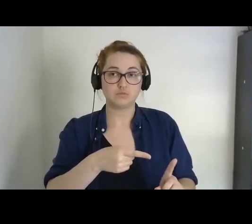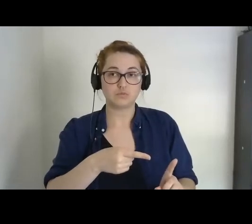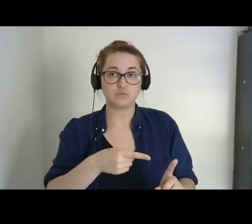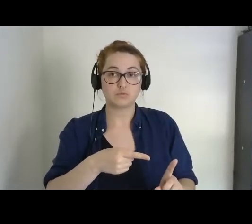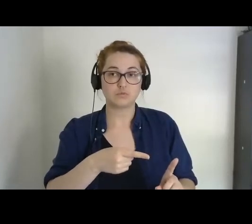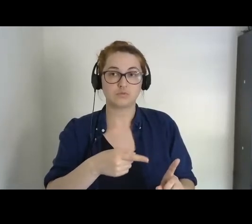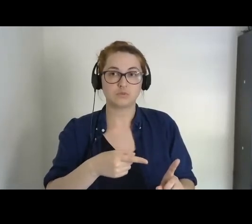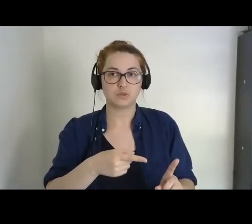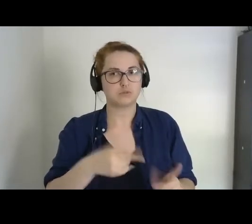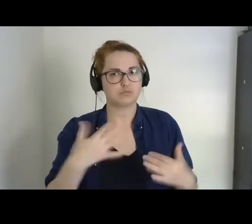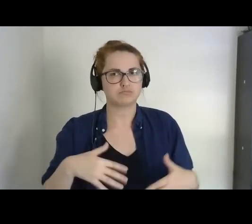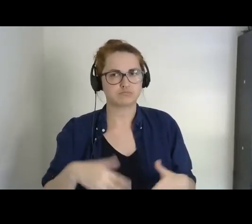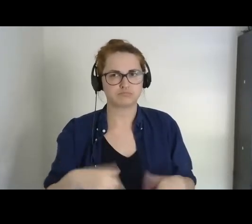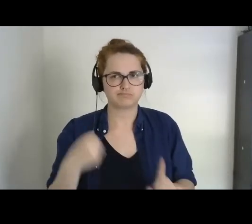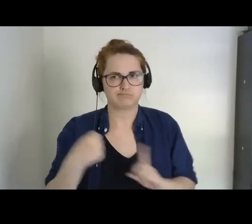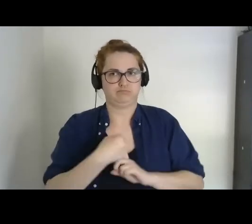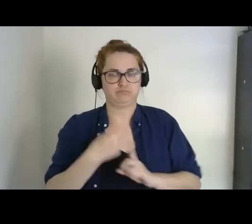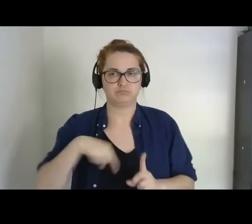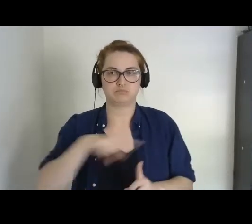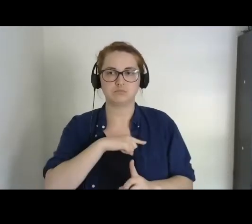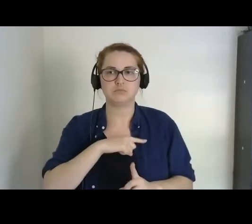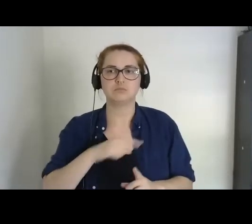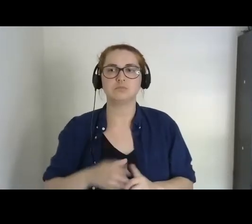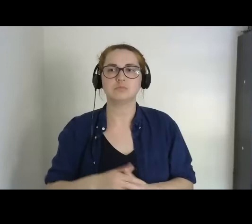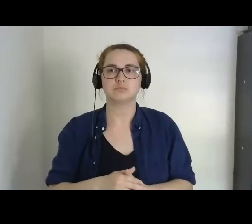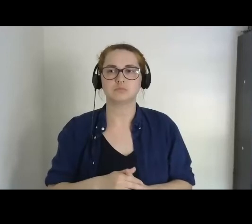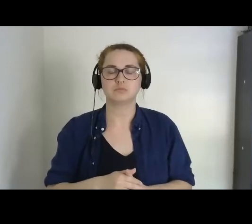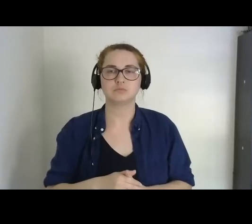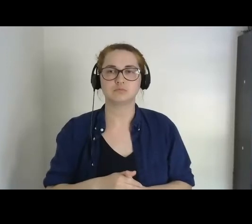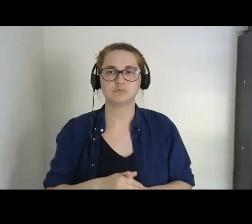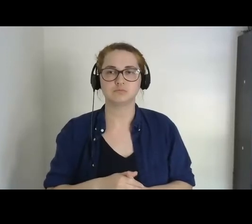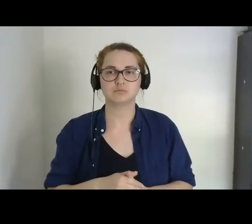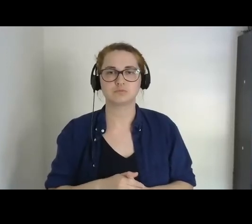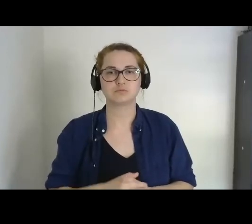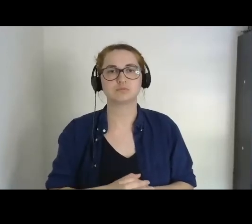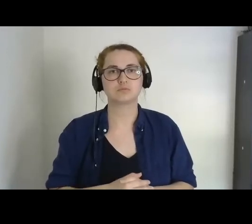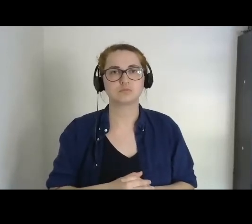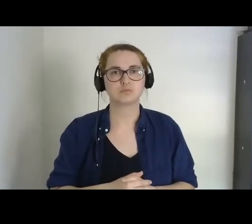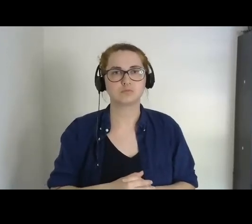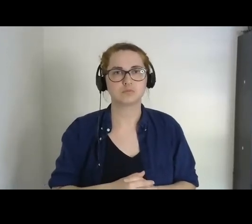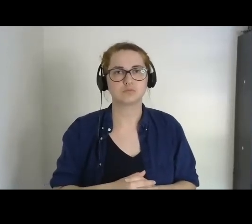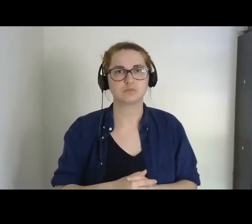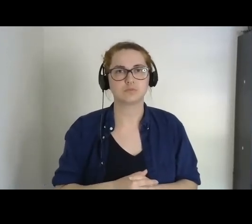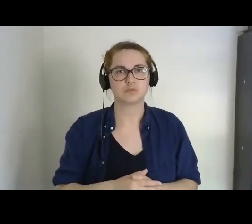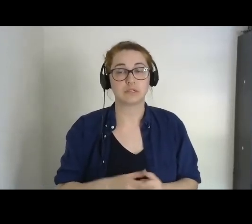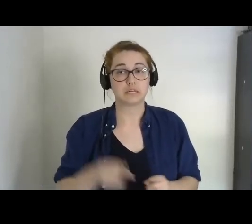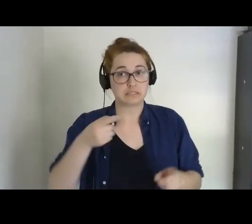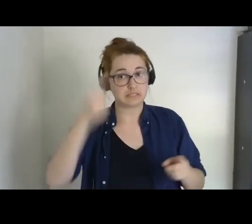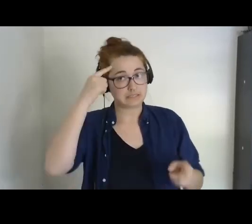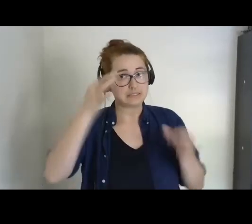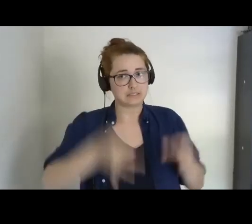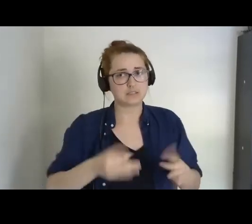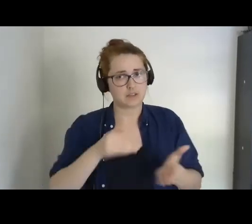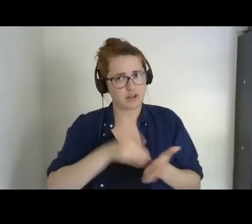and Dawn Canada knows that these decisions are applied widely by Crown prosecutors. But I was going to say it's also